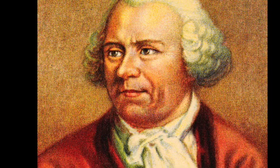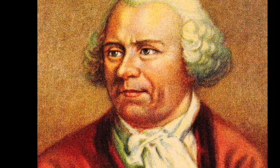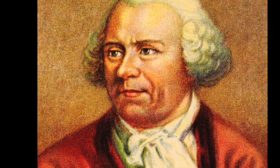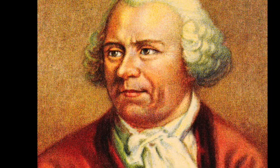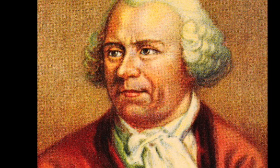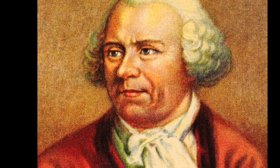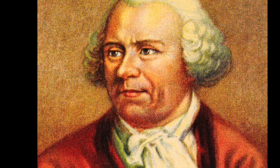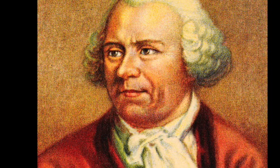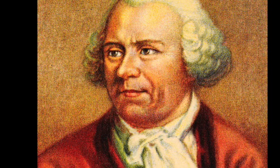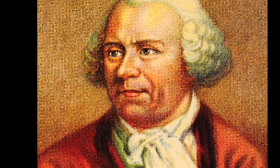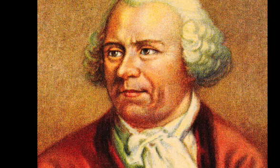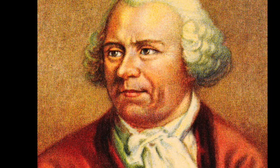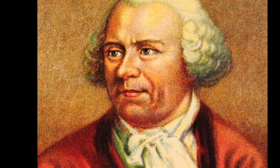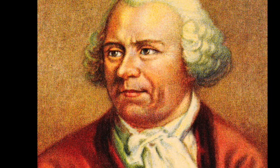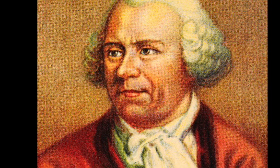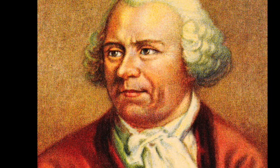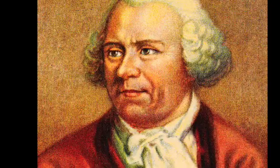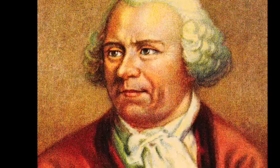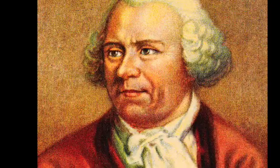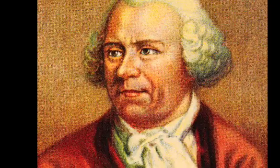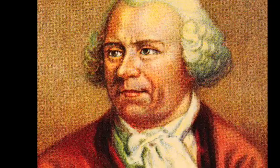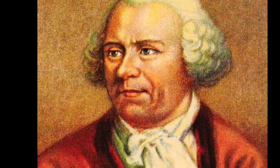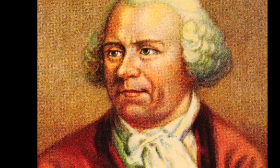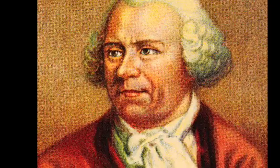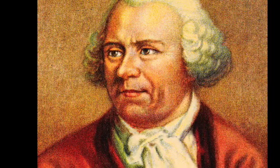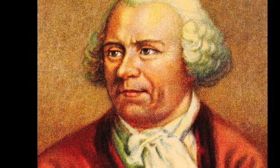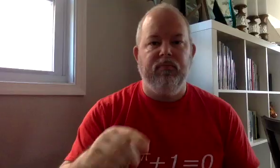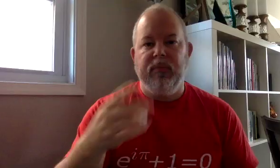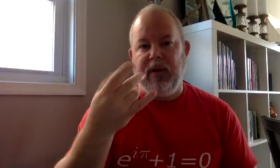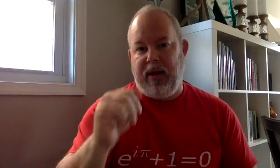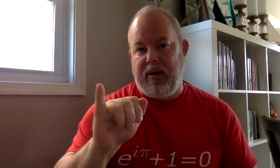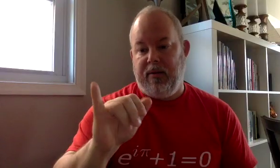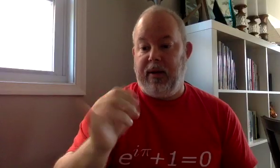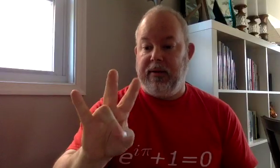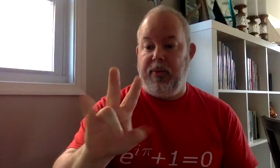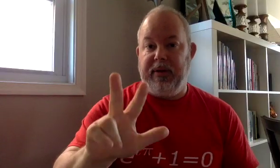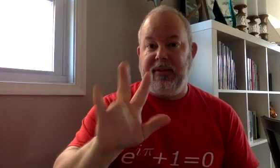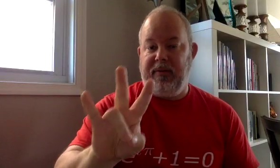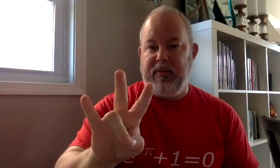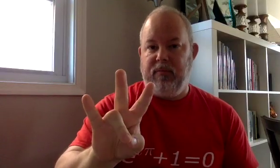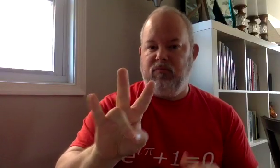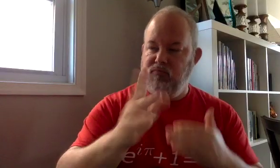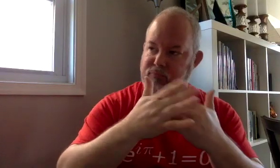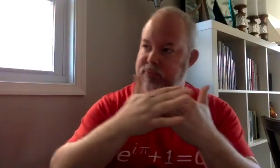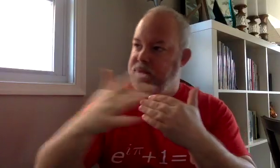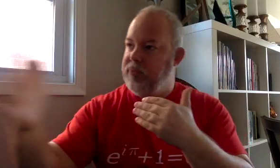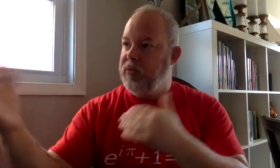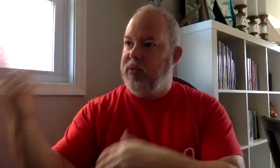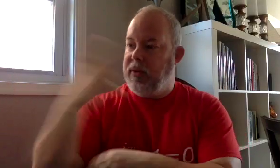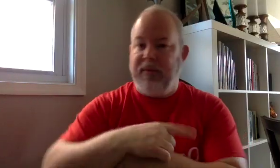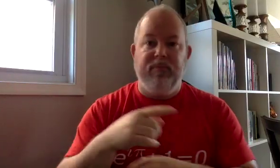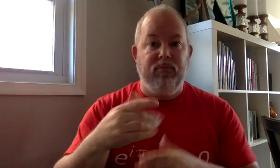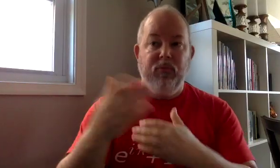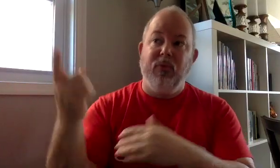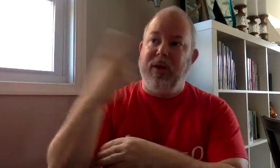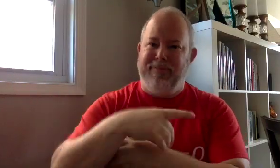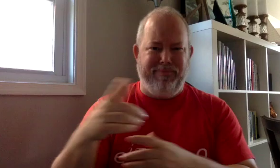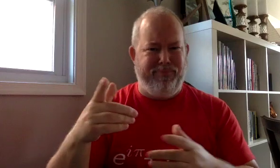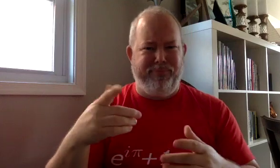response to the war in Ukraine. Three U.S. officials tell NBC News that the U.S.